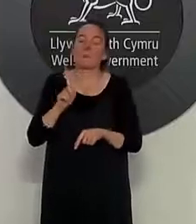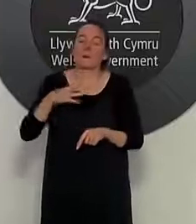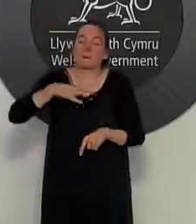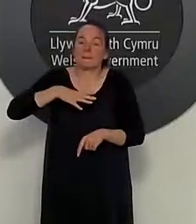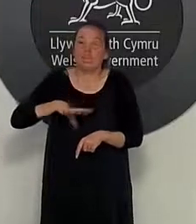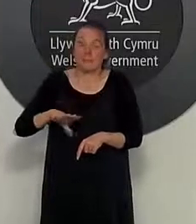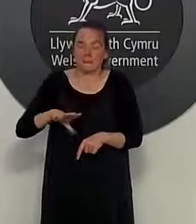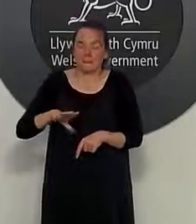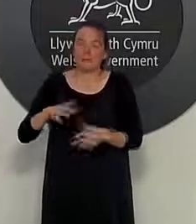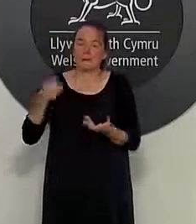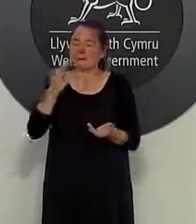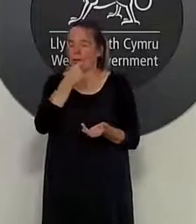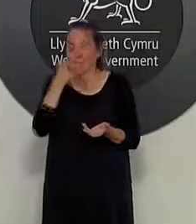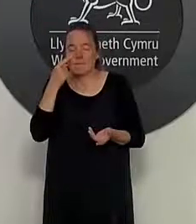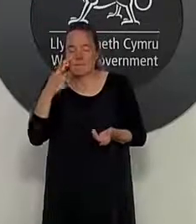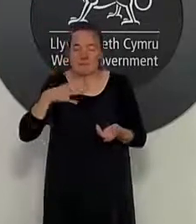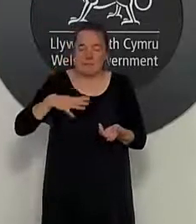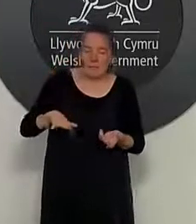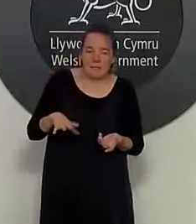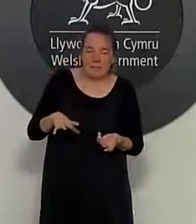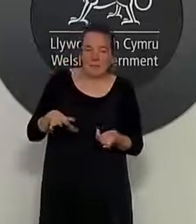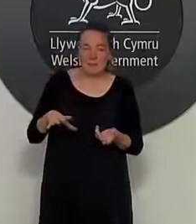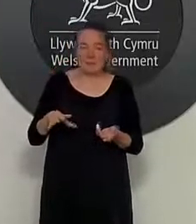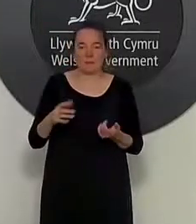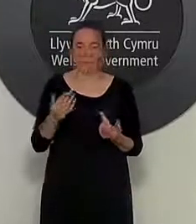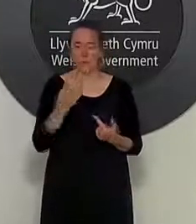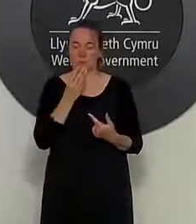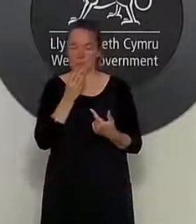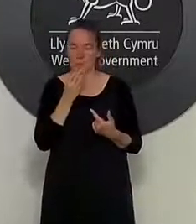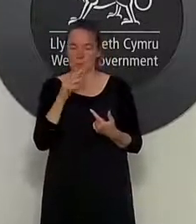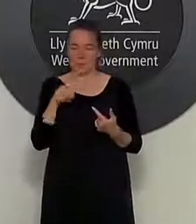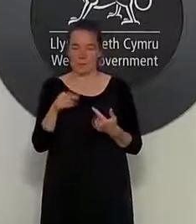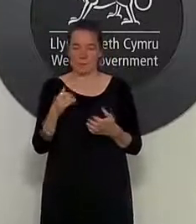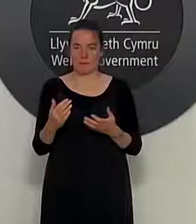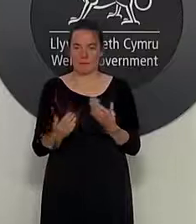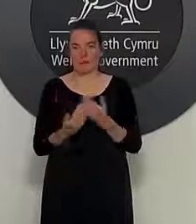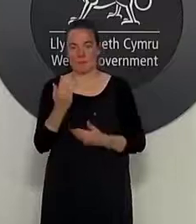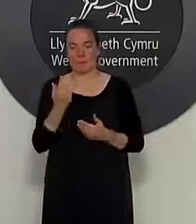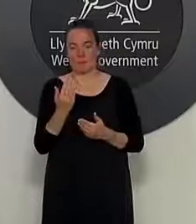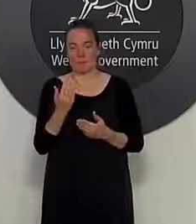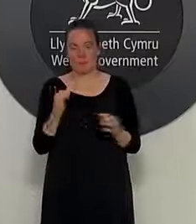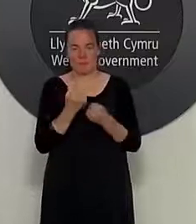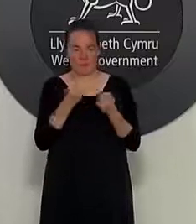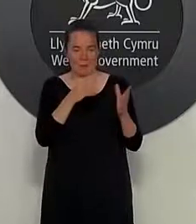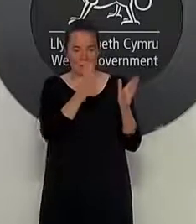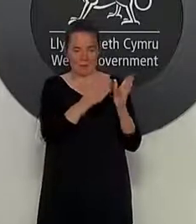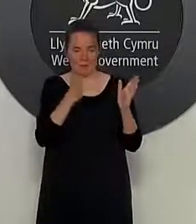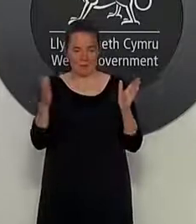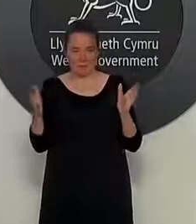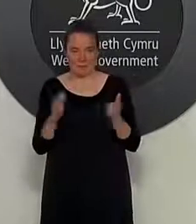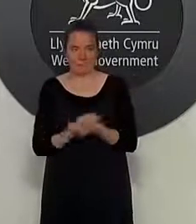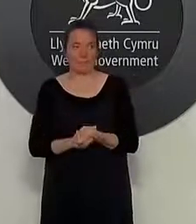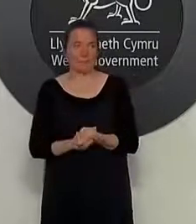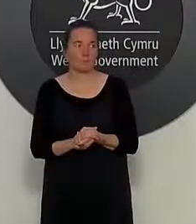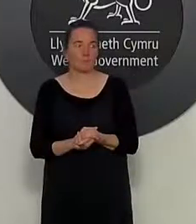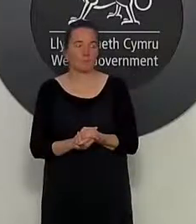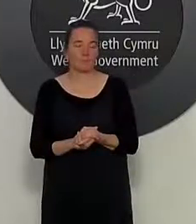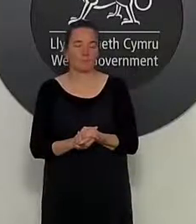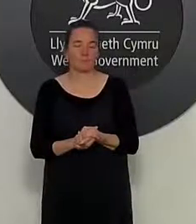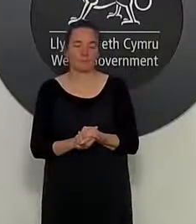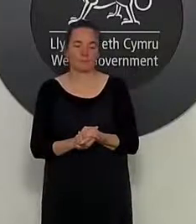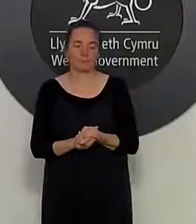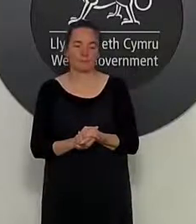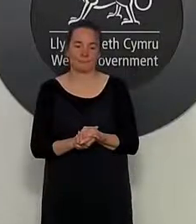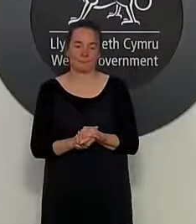to establish in order to make use of these powers. So I don't expect myself that to be, you know, a